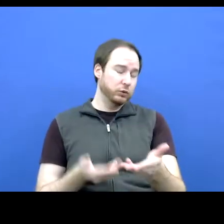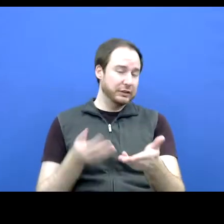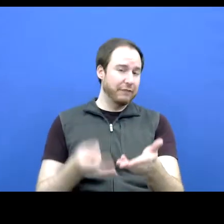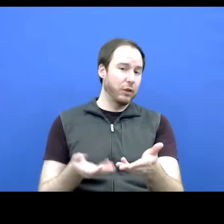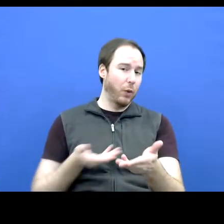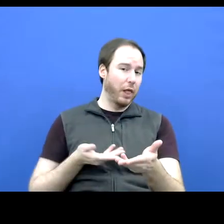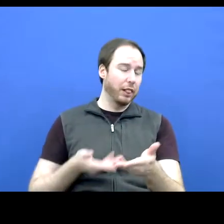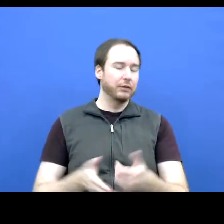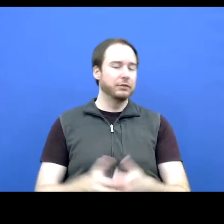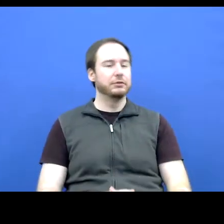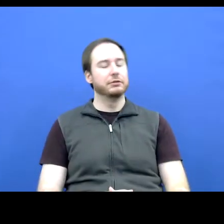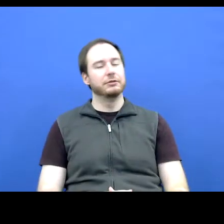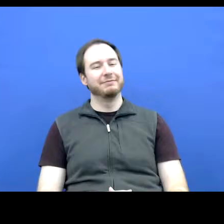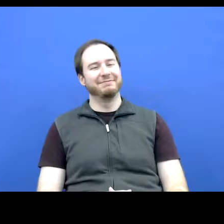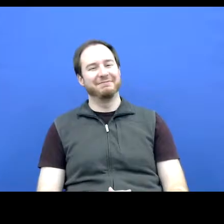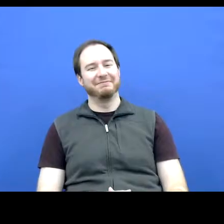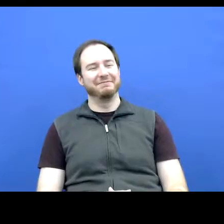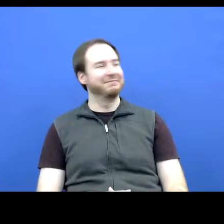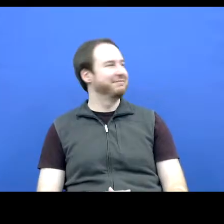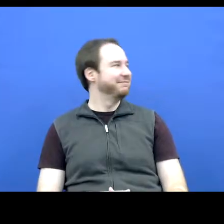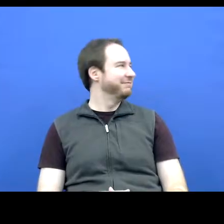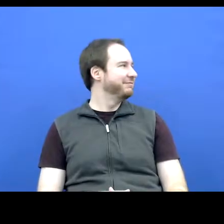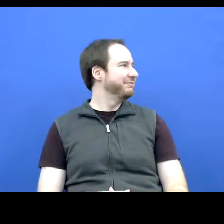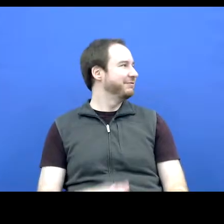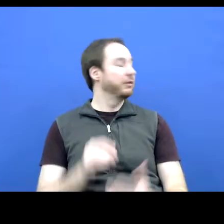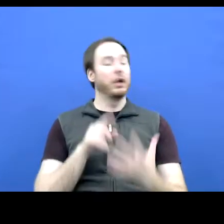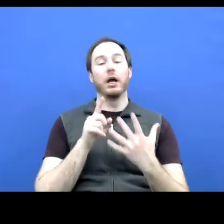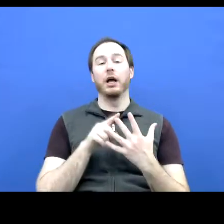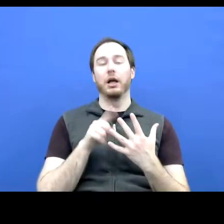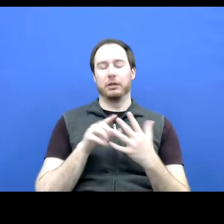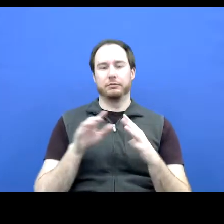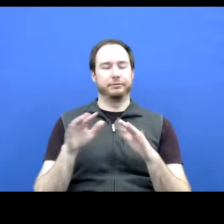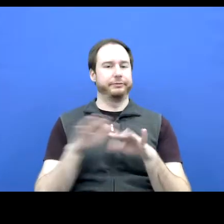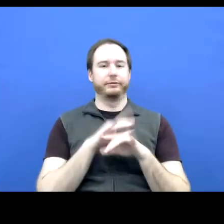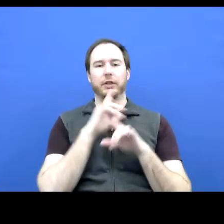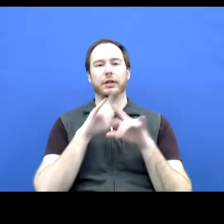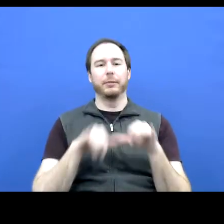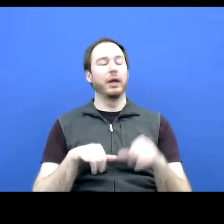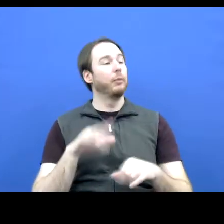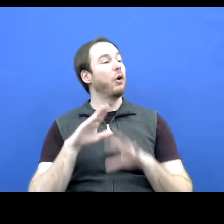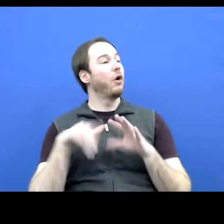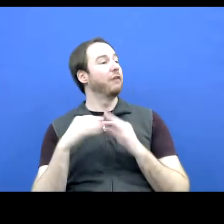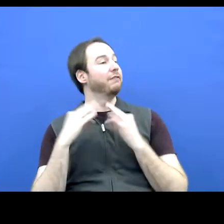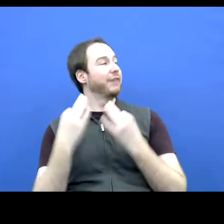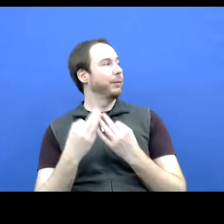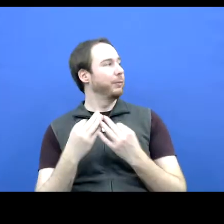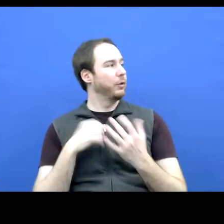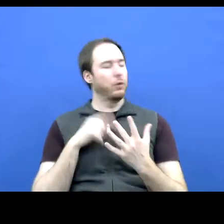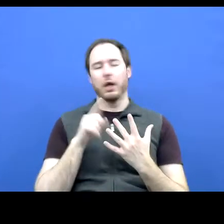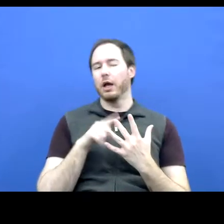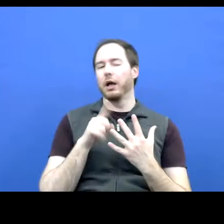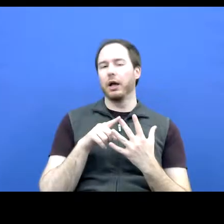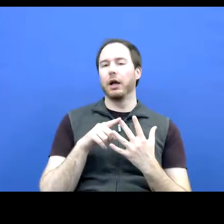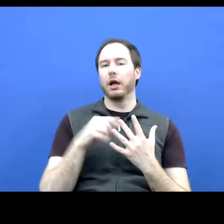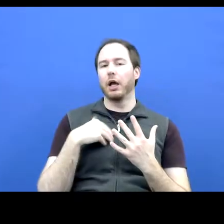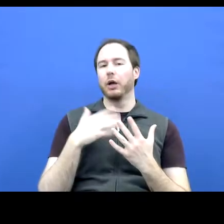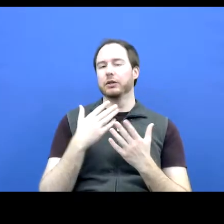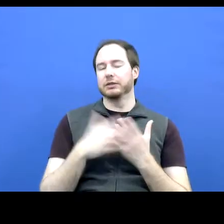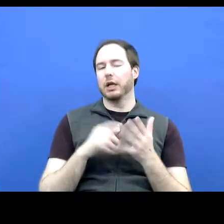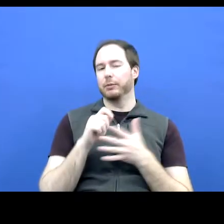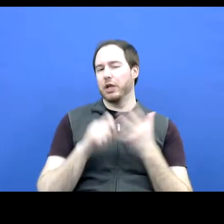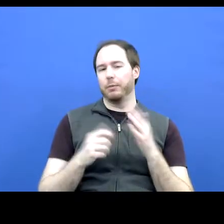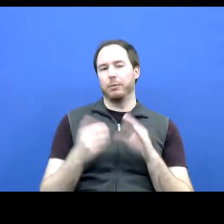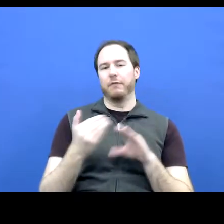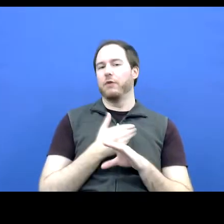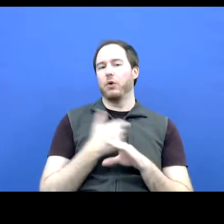here. Well, thank you. I appreciate So it. I'm actually gonna, well, I'd Families. like to add a few housekeeping things before